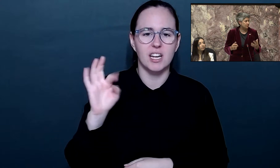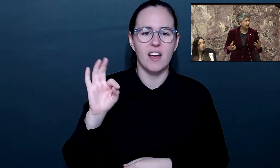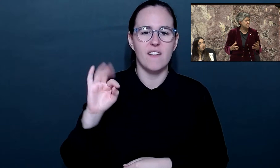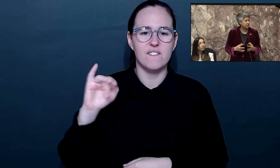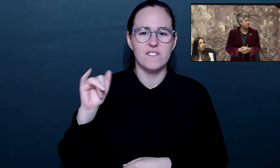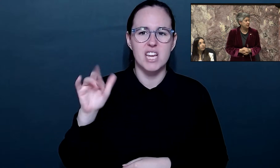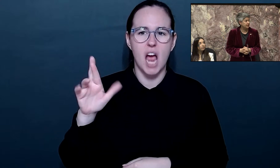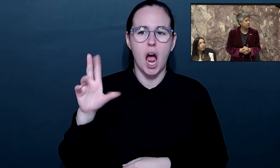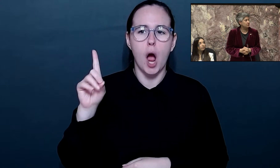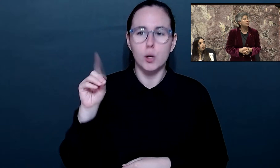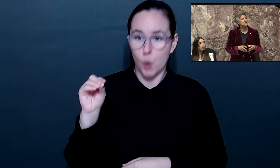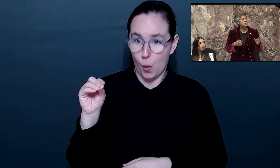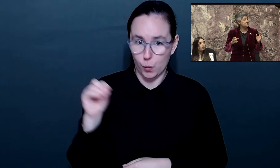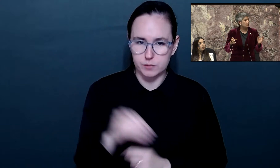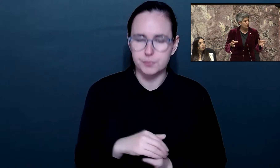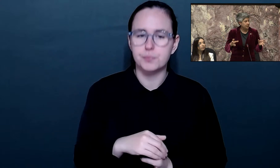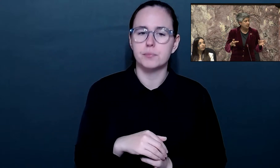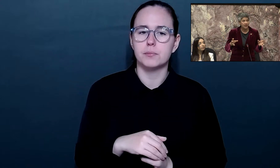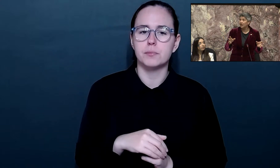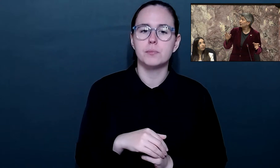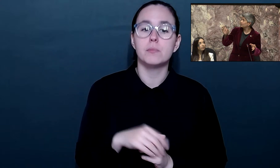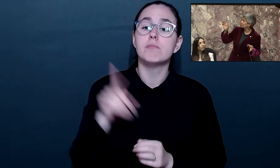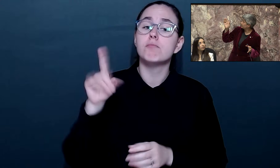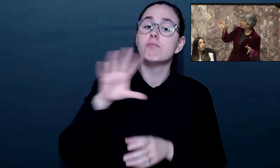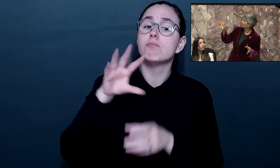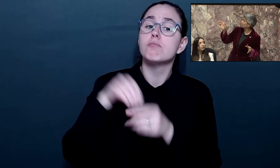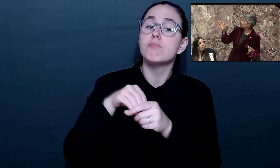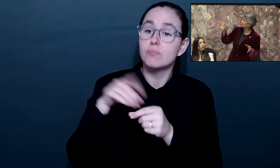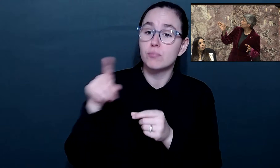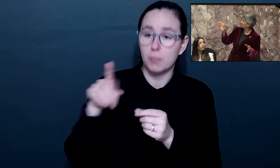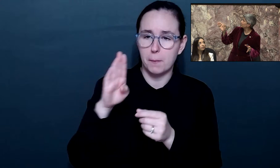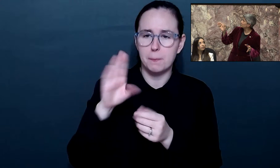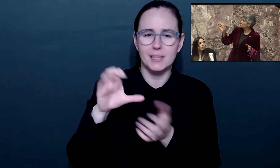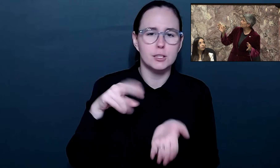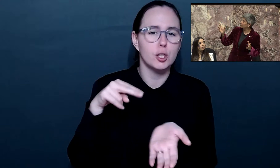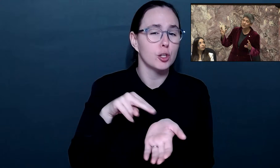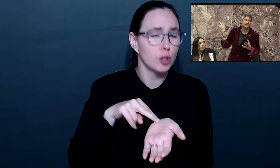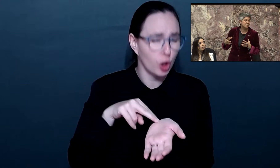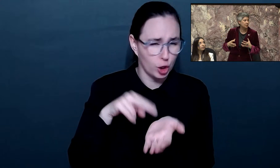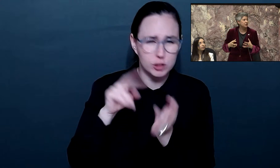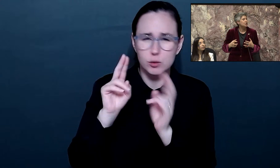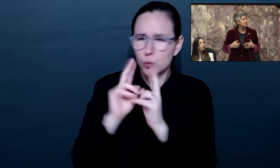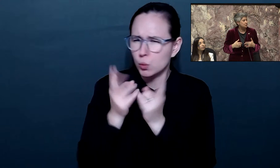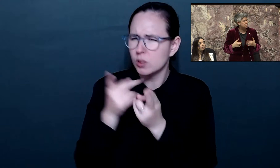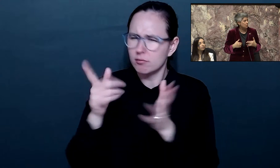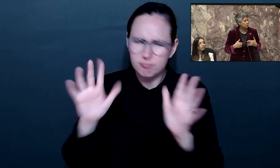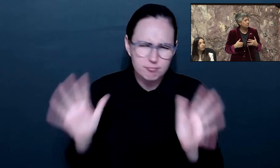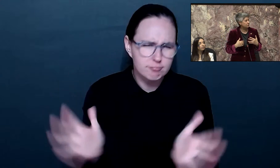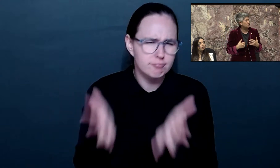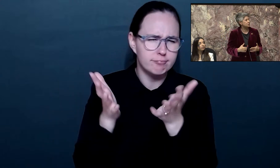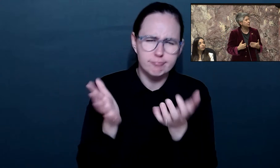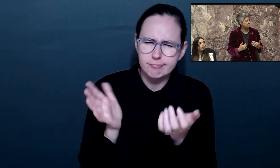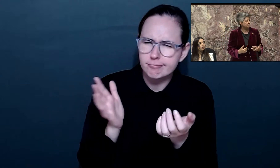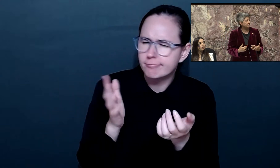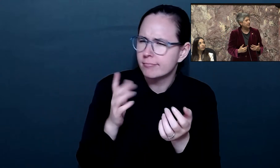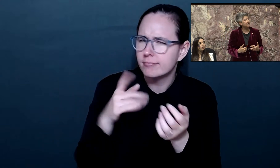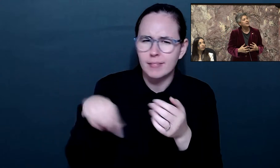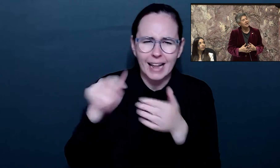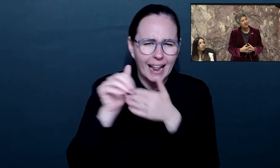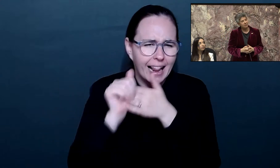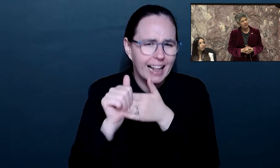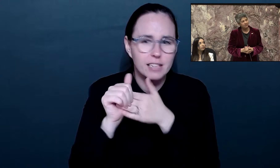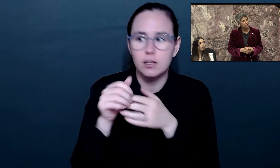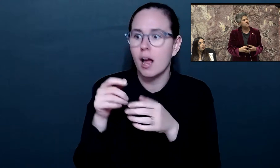She's regarded as a community leader, supporting young nurses, student nurses, but really someone who's known for fostering and